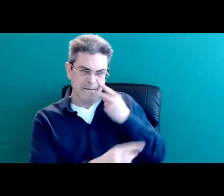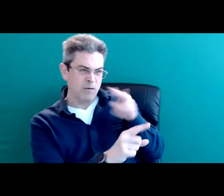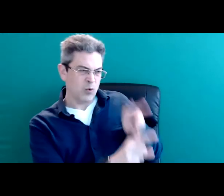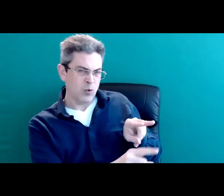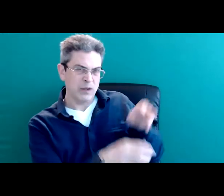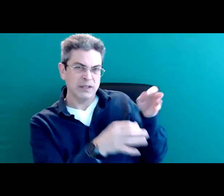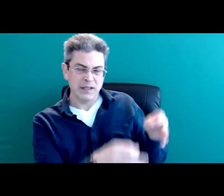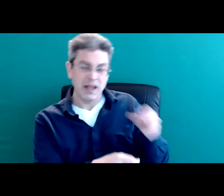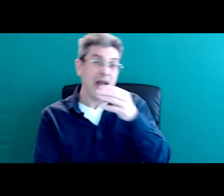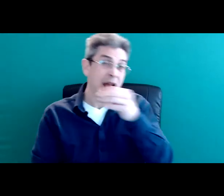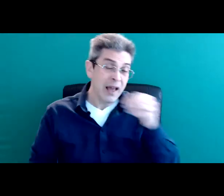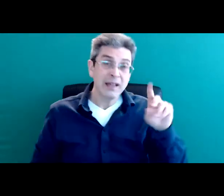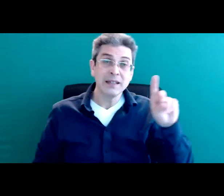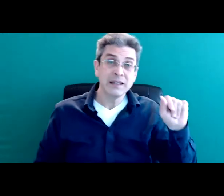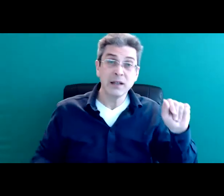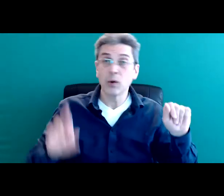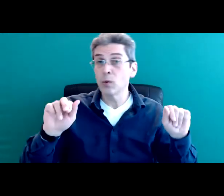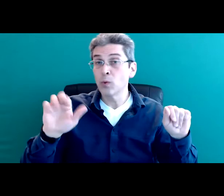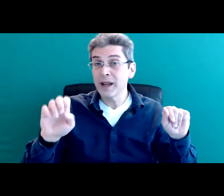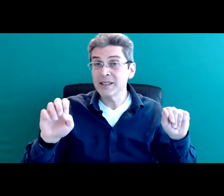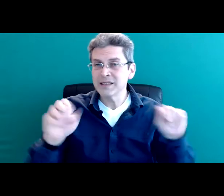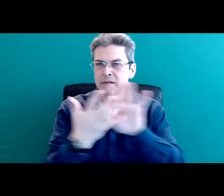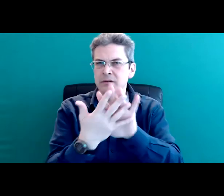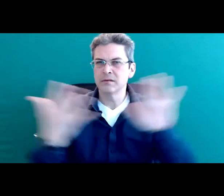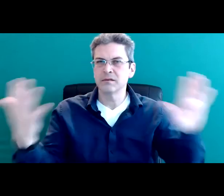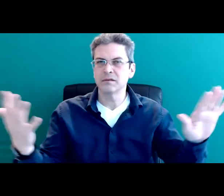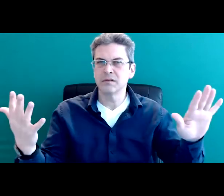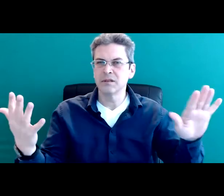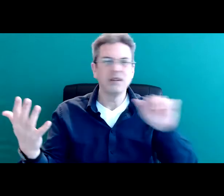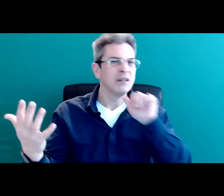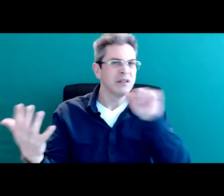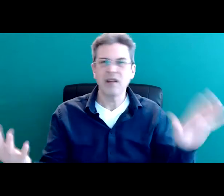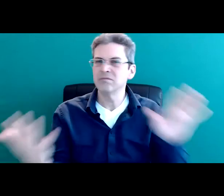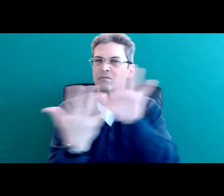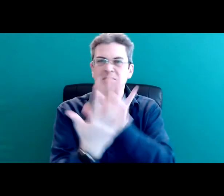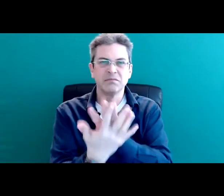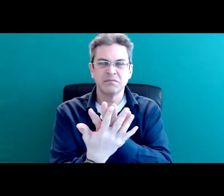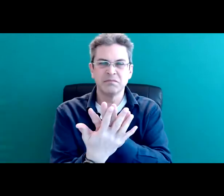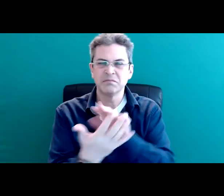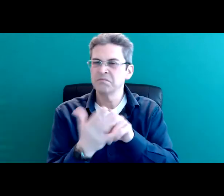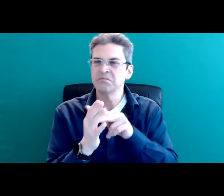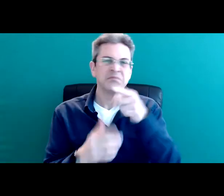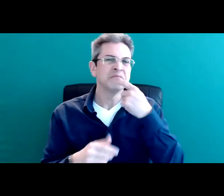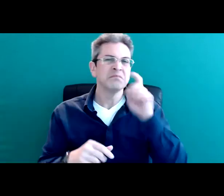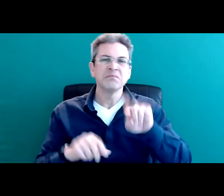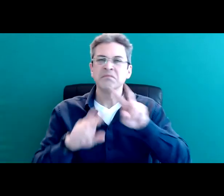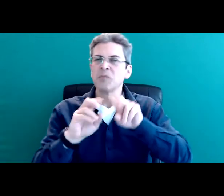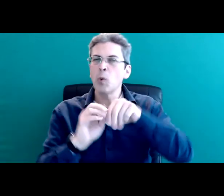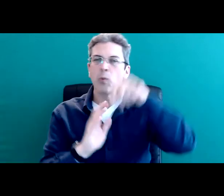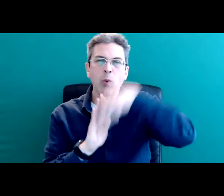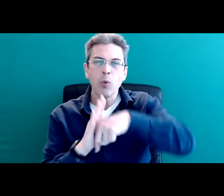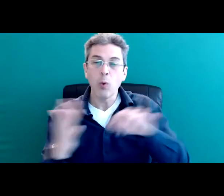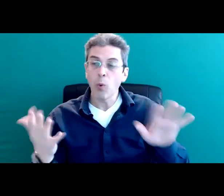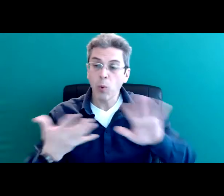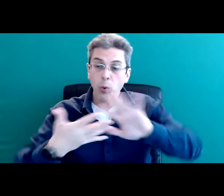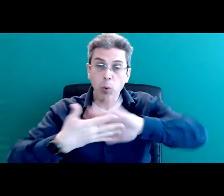two separate things and don't play hand in hand. And so that we don't really need to evaluate any further. We don't need to look any deeper. I want you